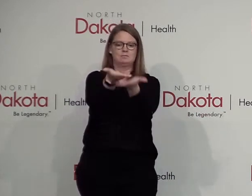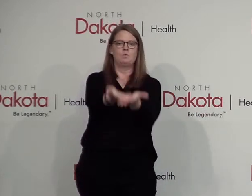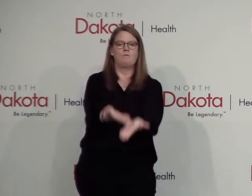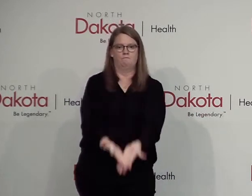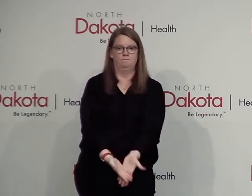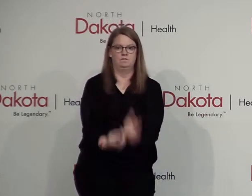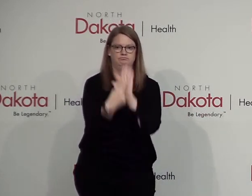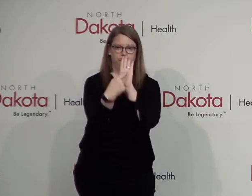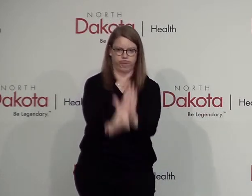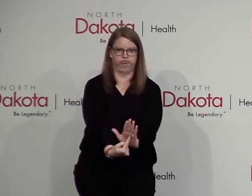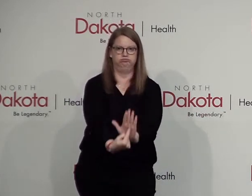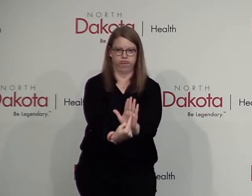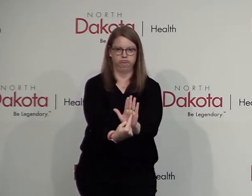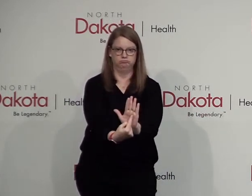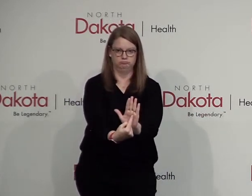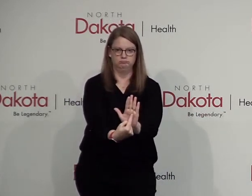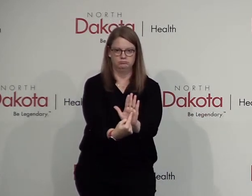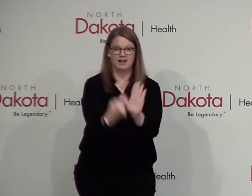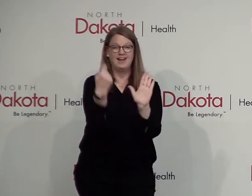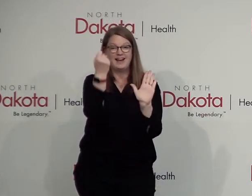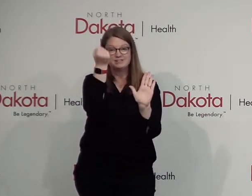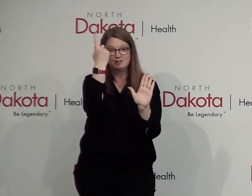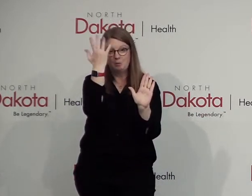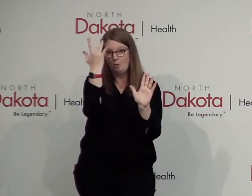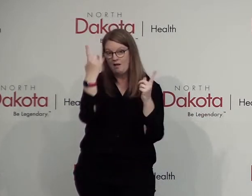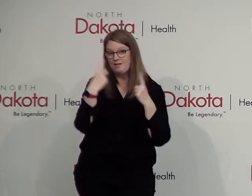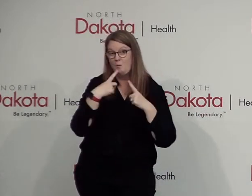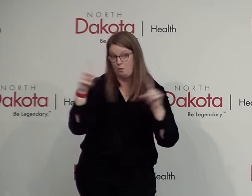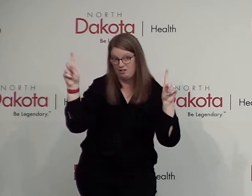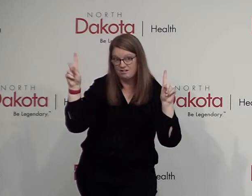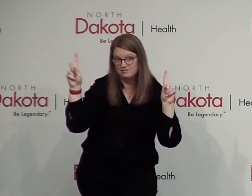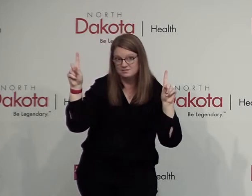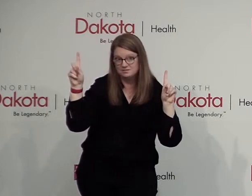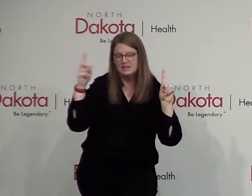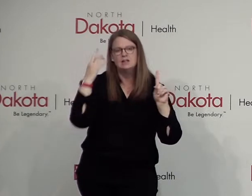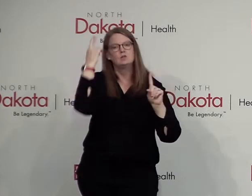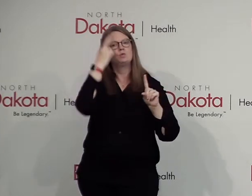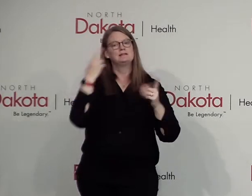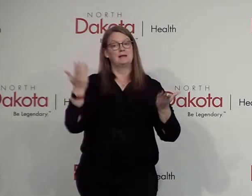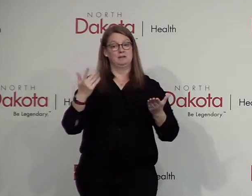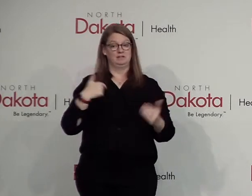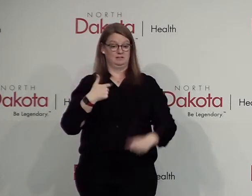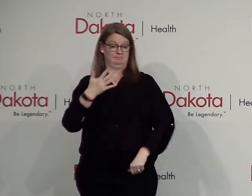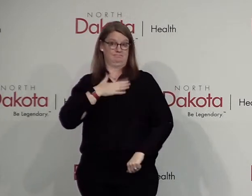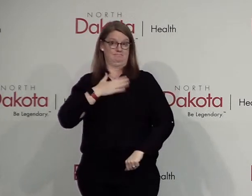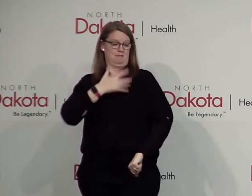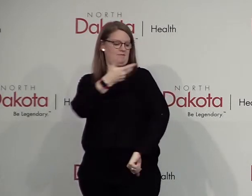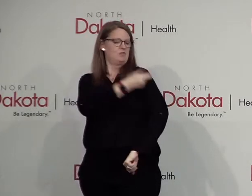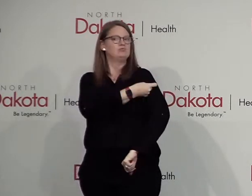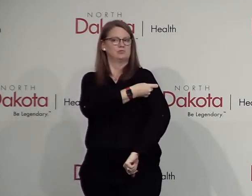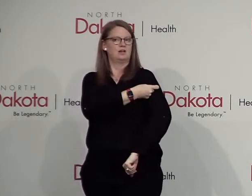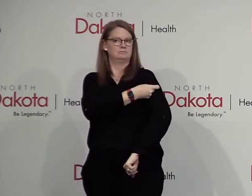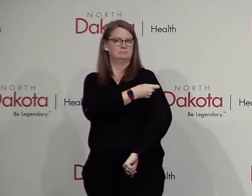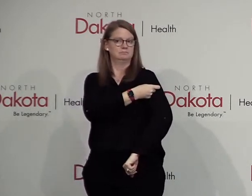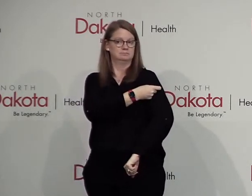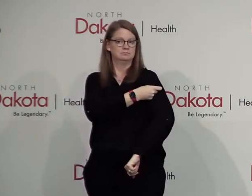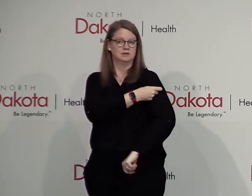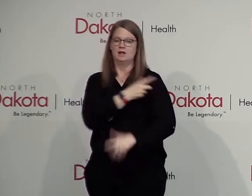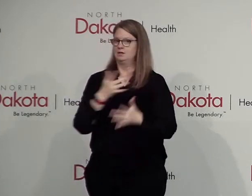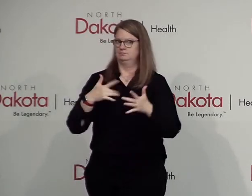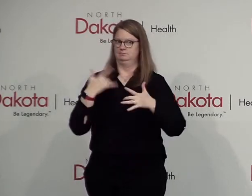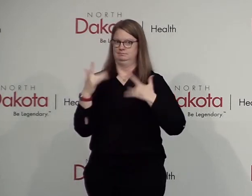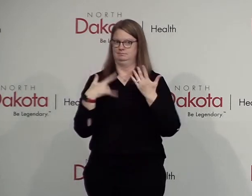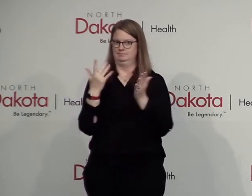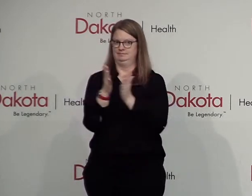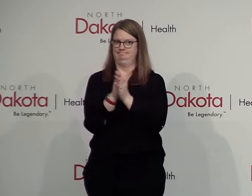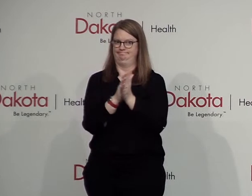in communities. I understand why these work, and it's why I'm here today to get my flu shot, and excited to do